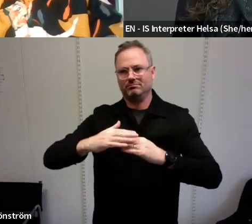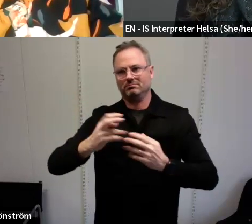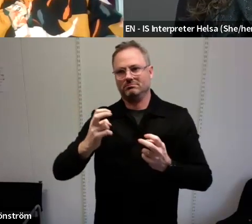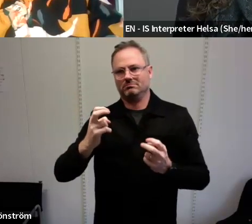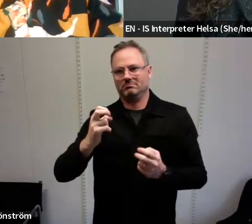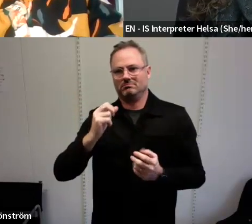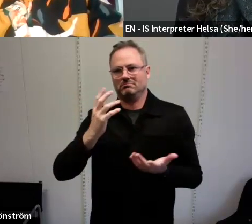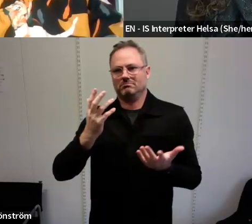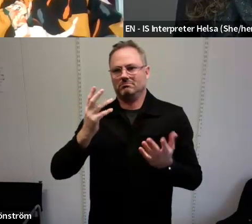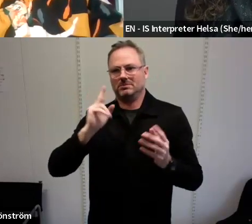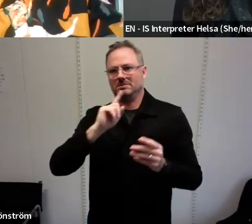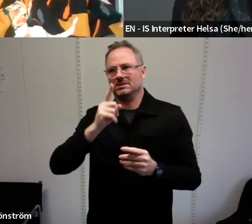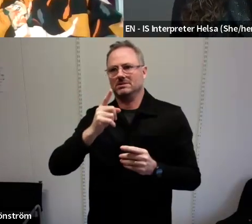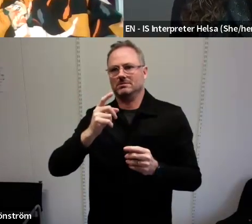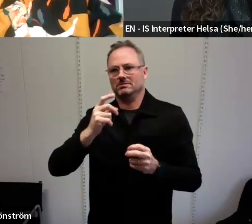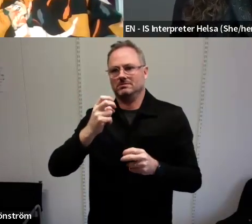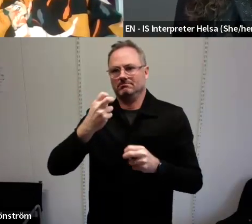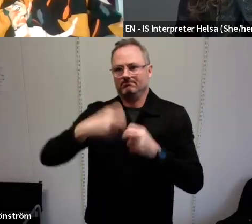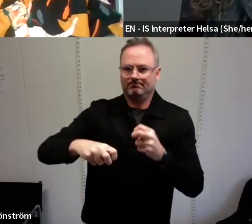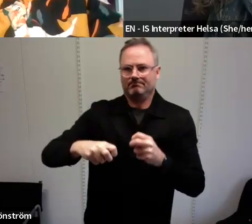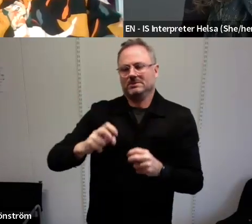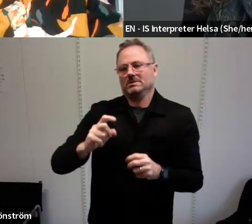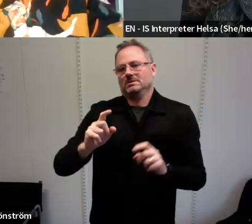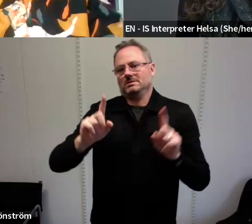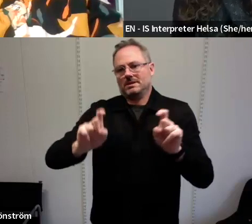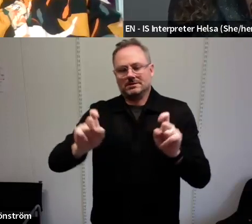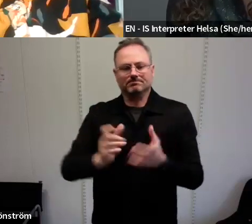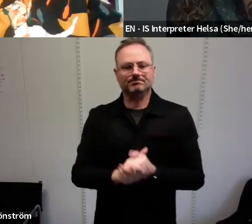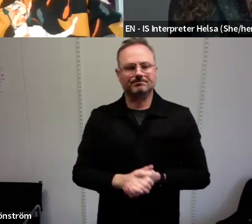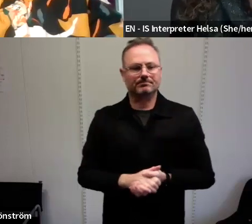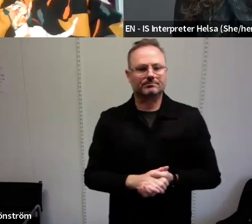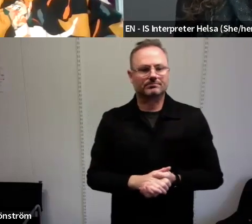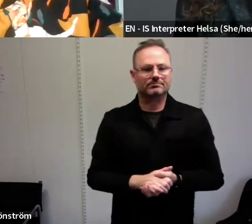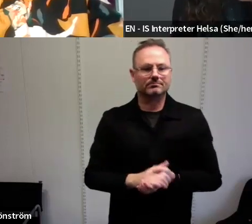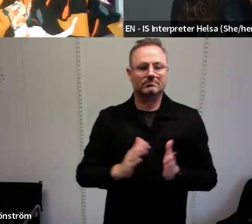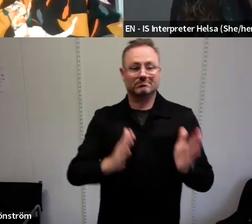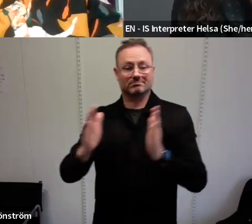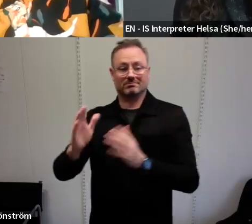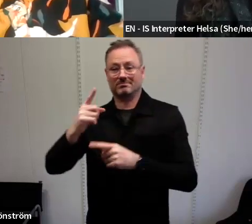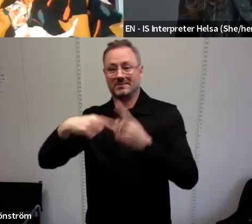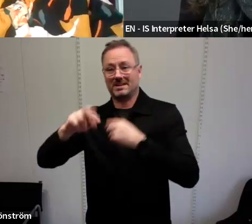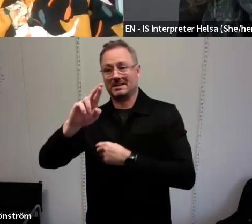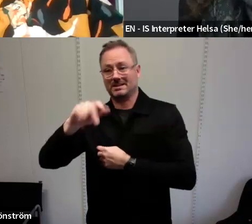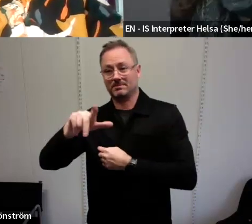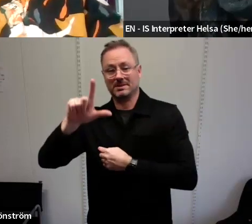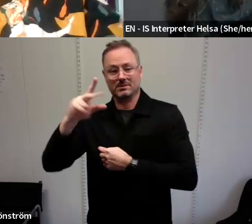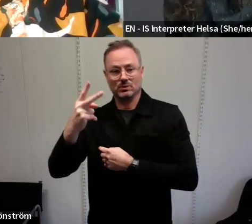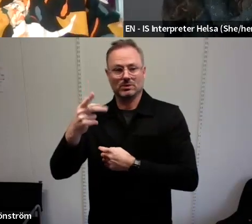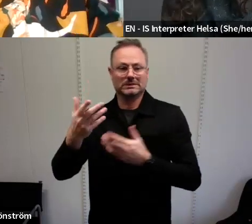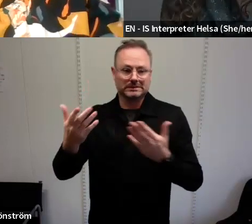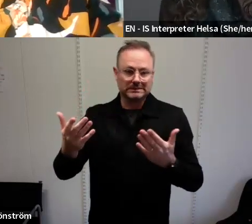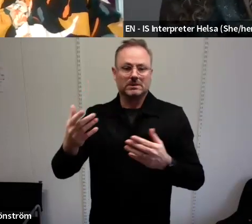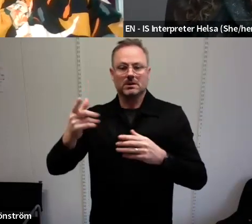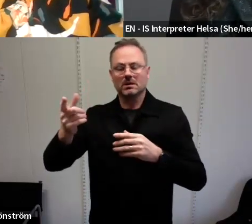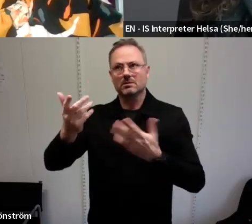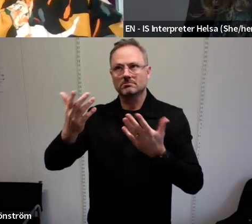And for those people who are not proficient in sign language, it's easy for them to not do well. They find it very difficult to perform well on the